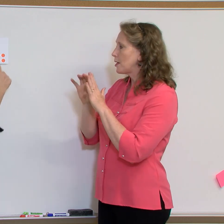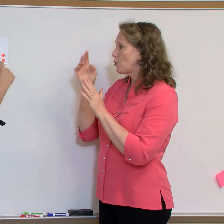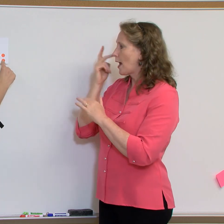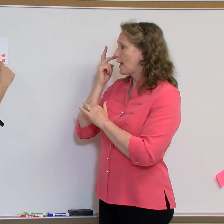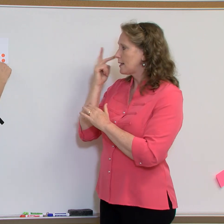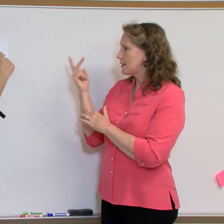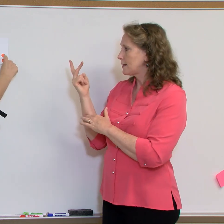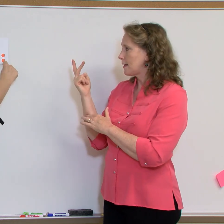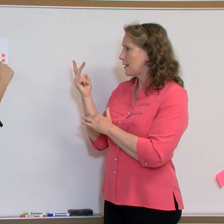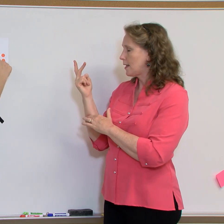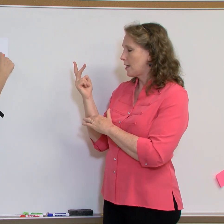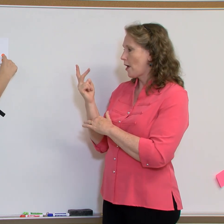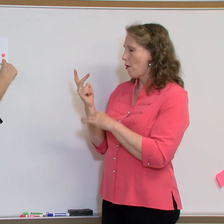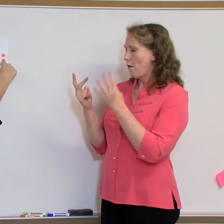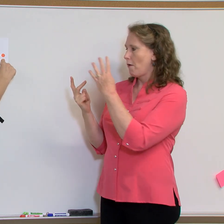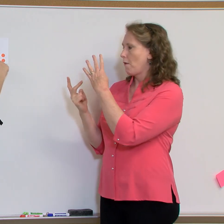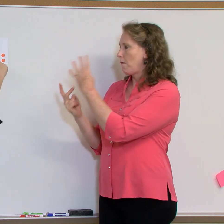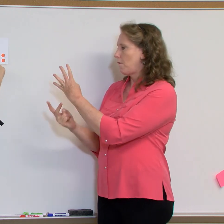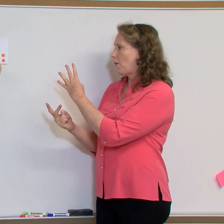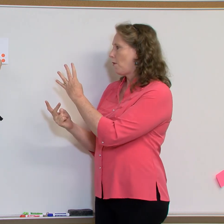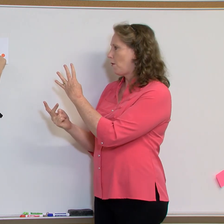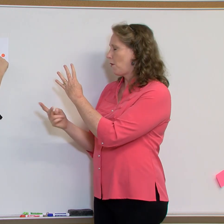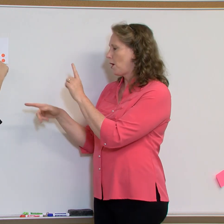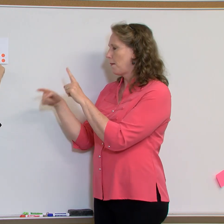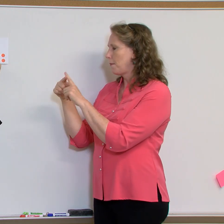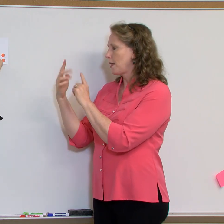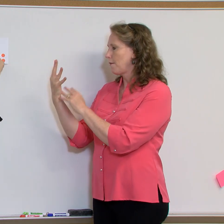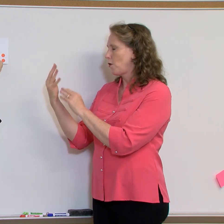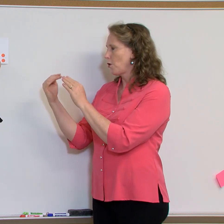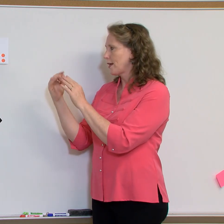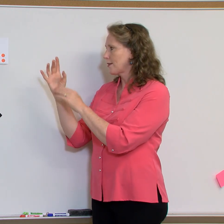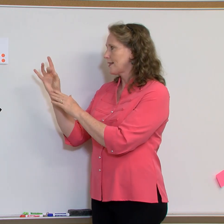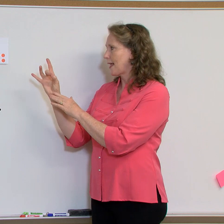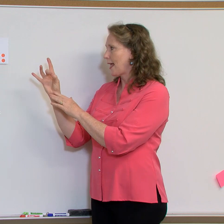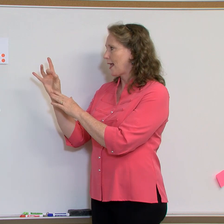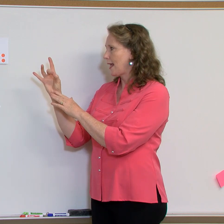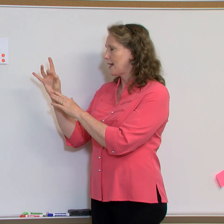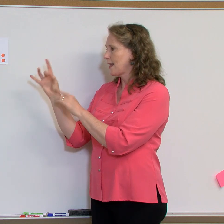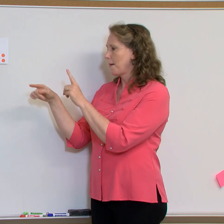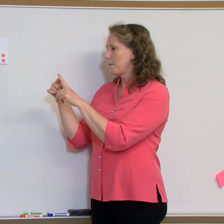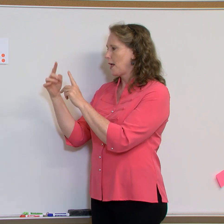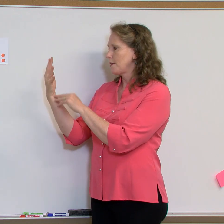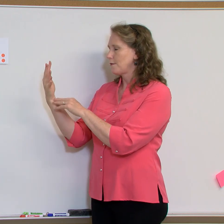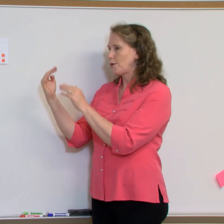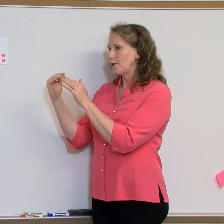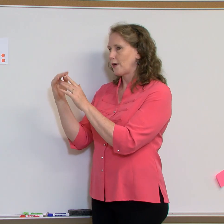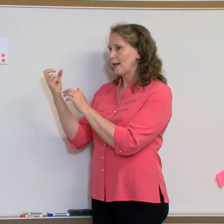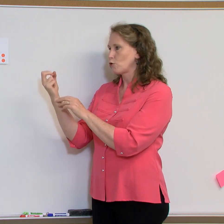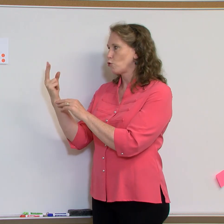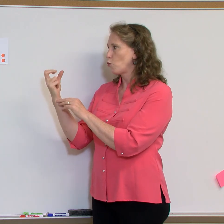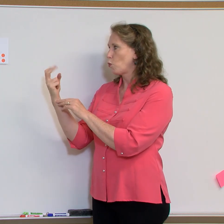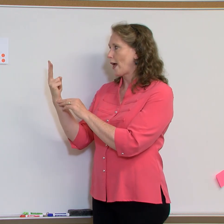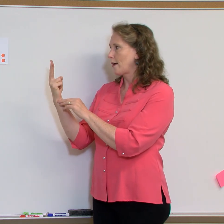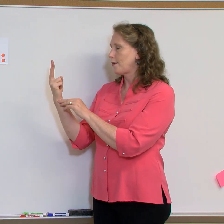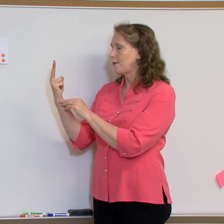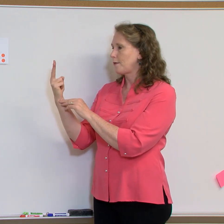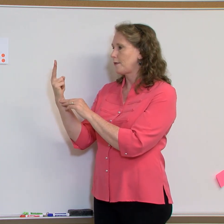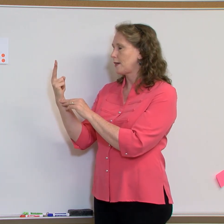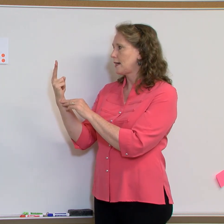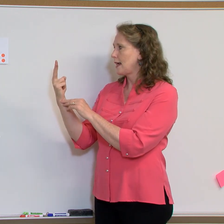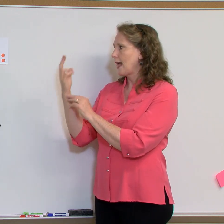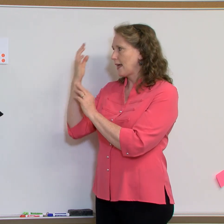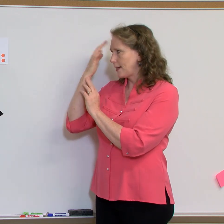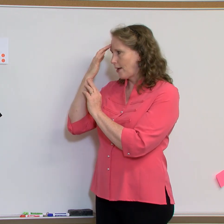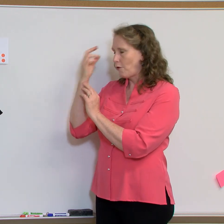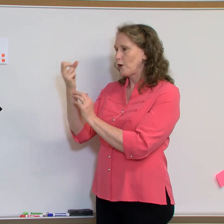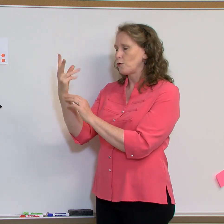see 4, and 4 more is 8, and 4 more is 12. And I